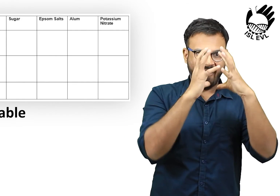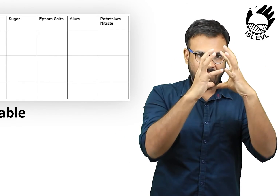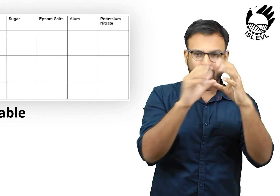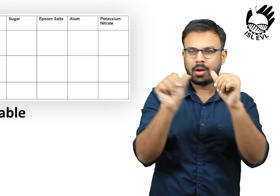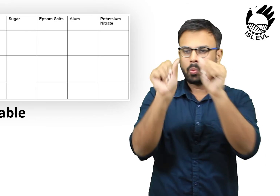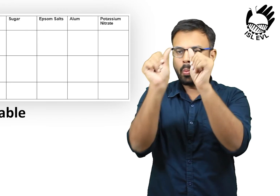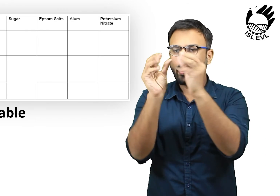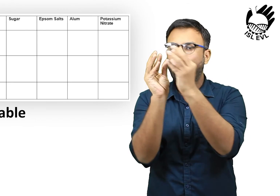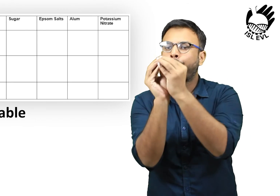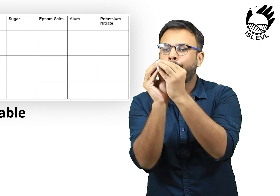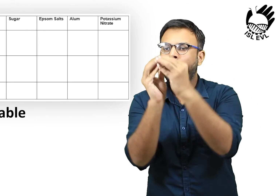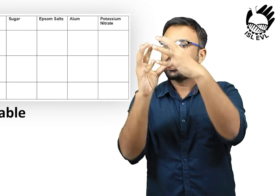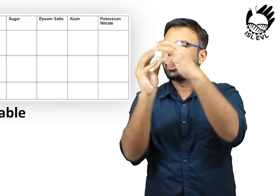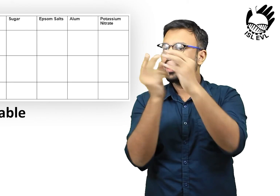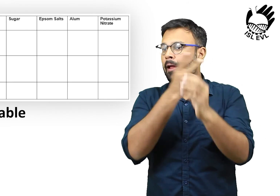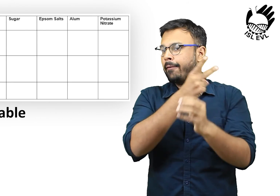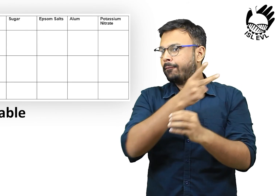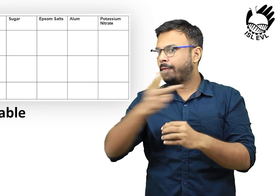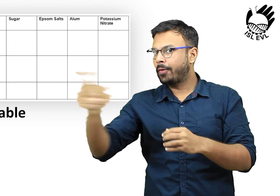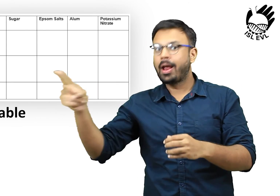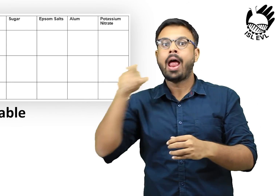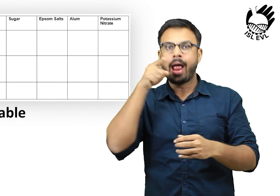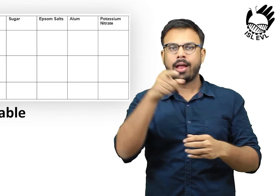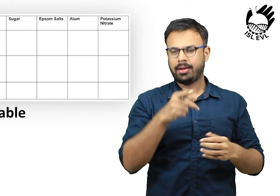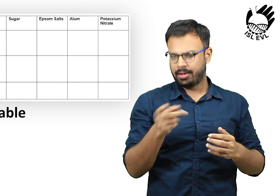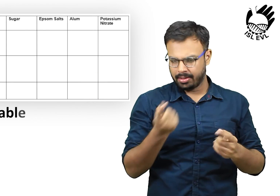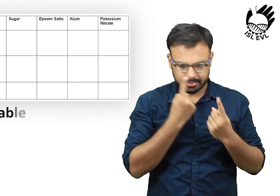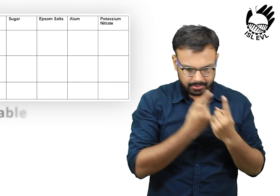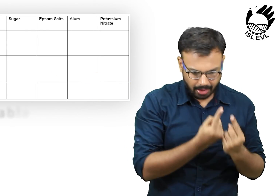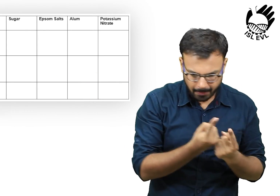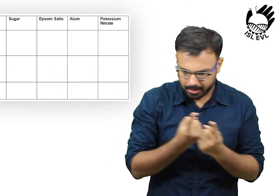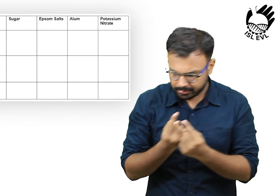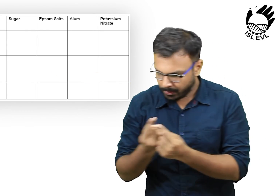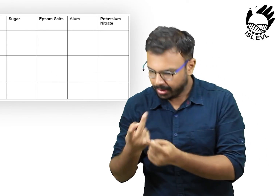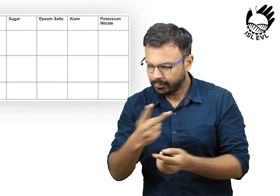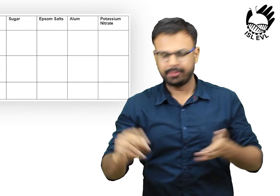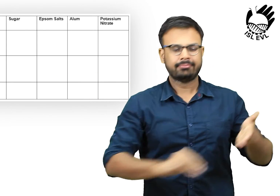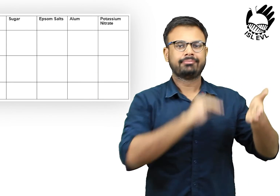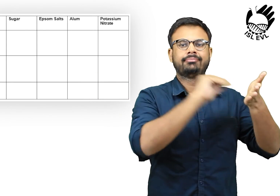of the biggest single crystal, I. Fill the table accordingly.